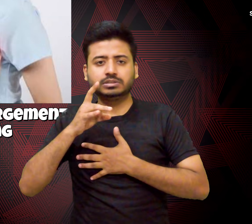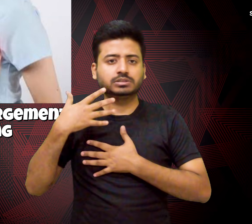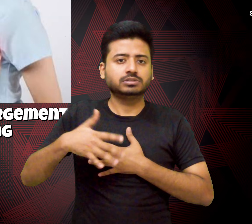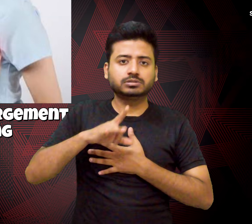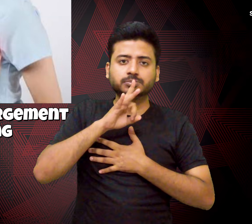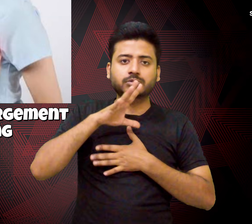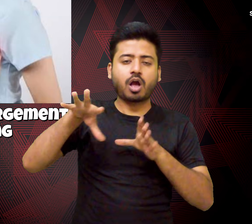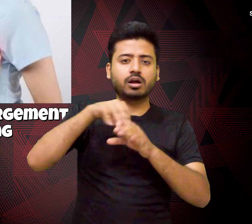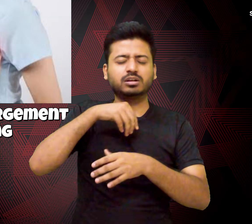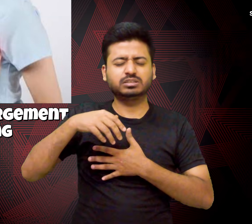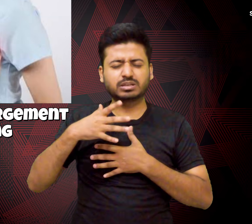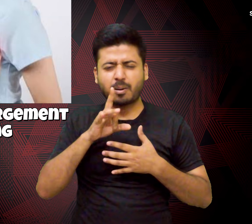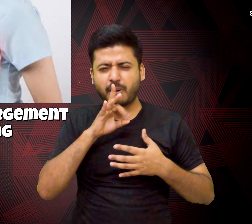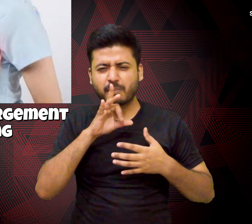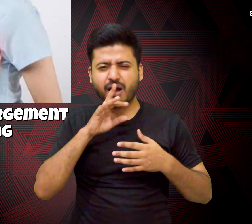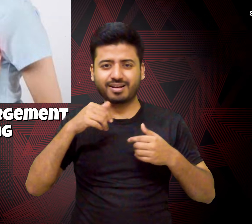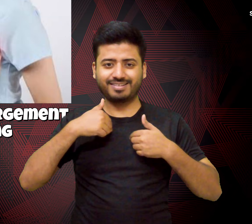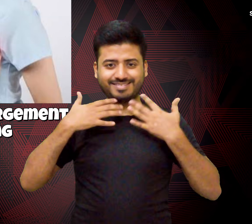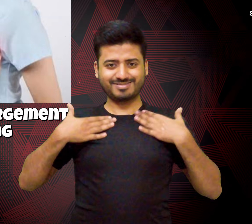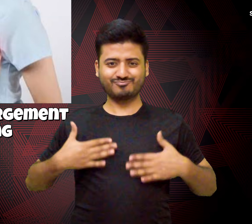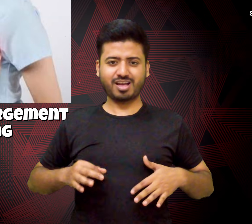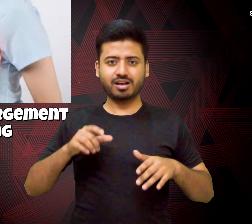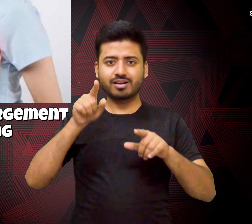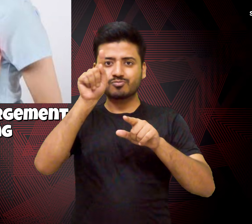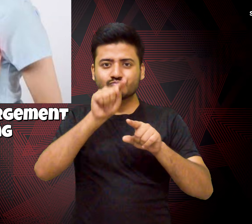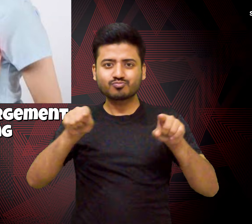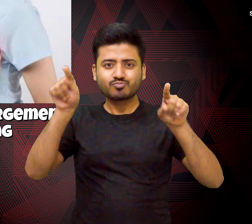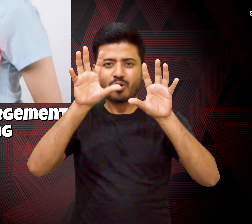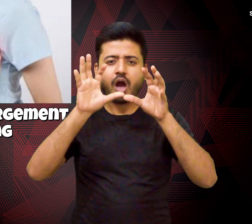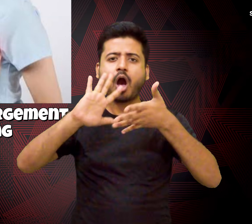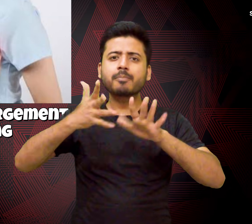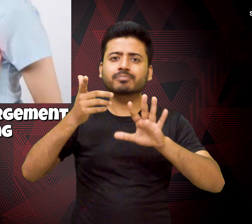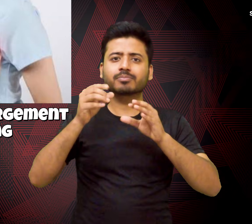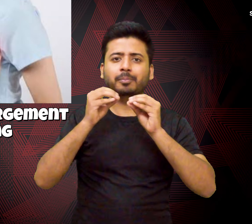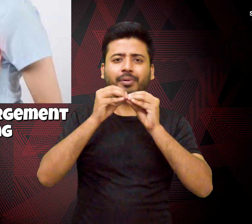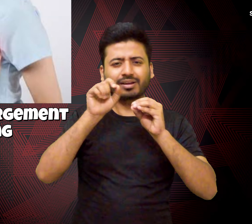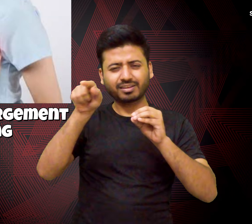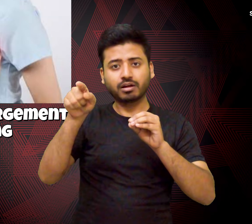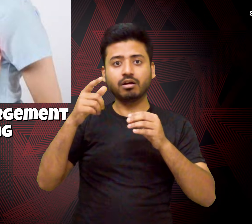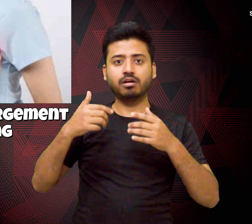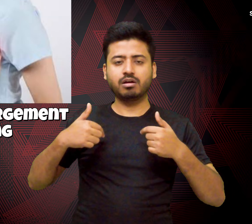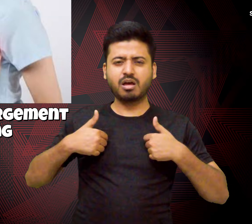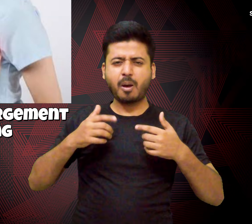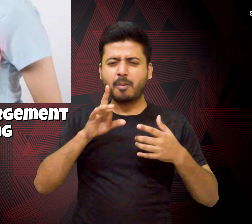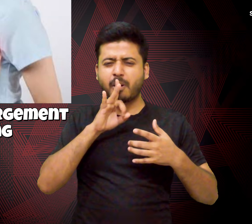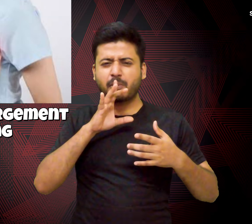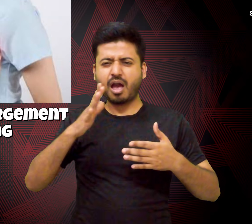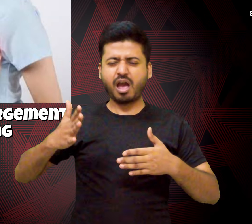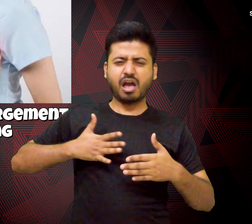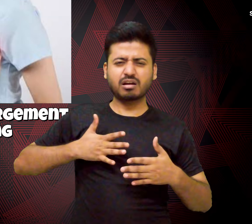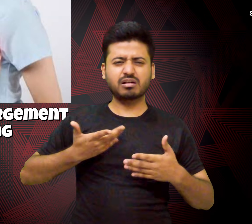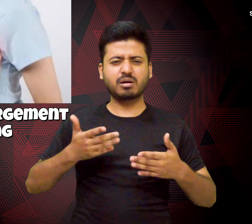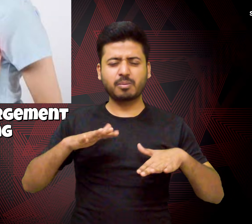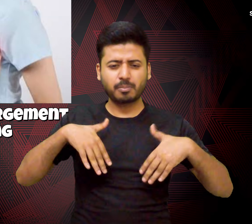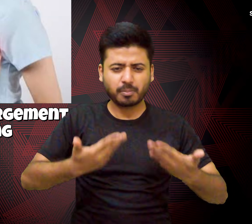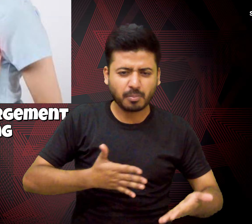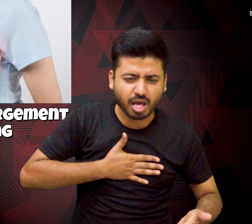leaves. Prepare. Choose a fresh green cabbage and remove the outer leaves. Chill. Refrigerate the leaves for about 20 to